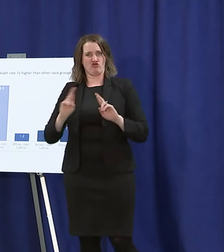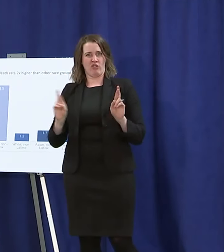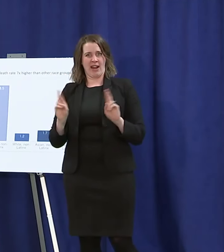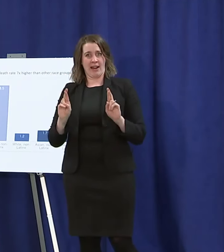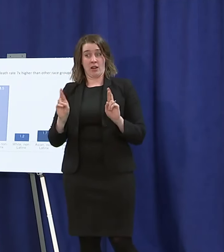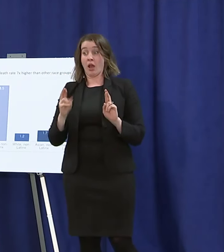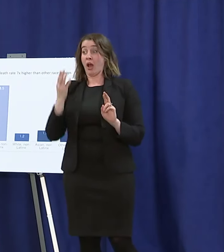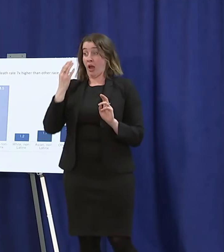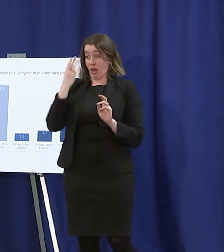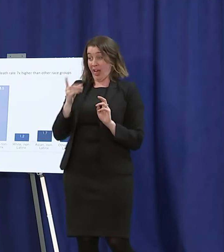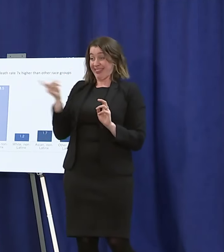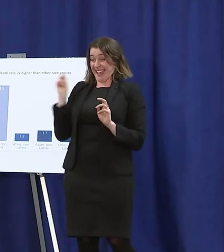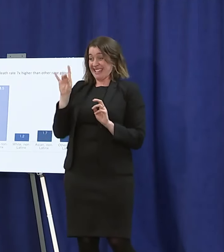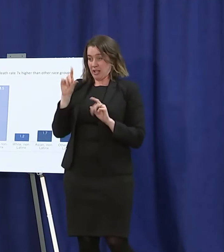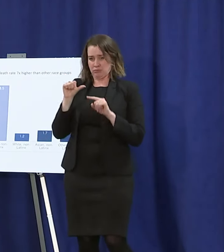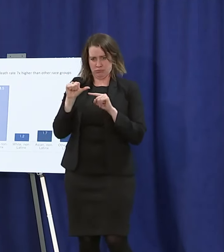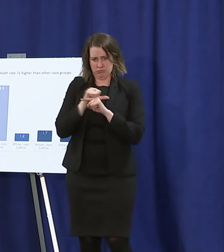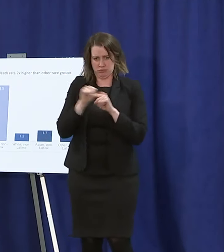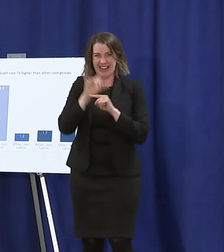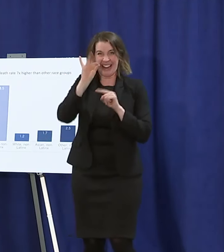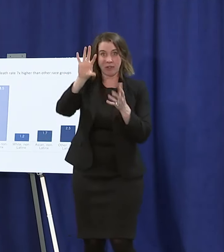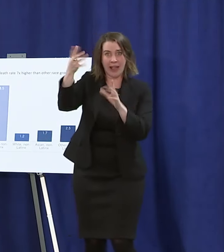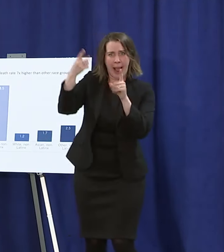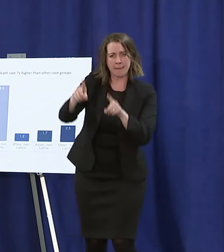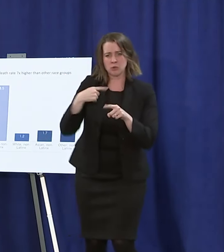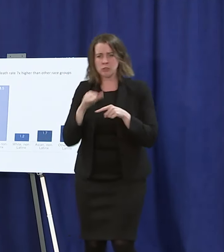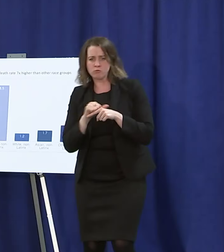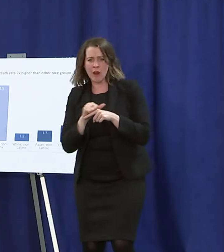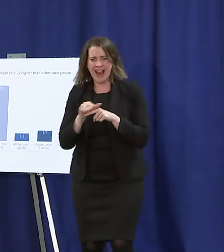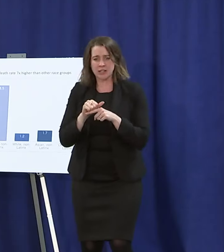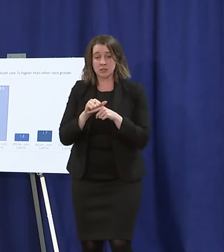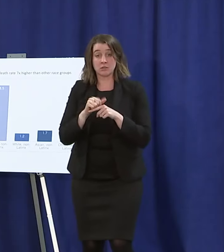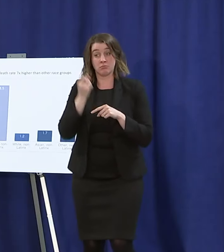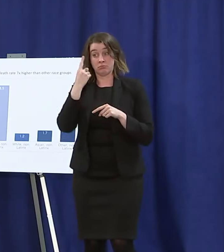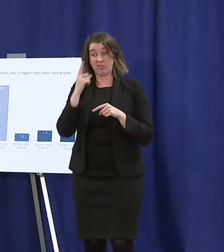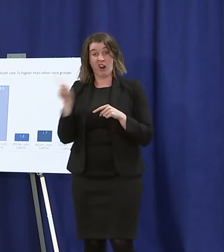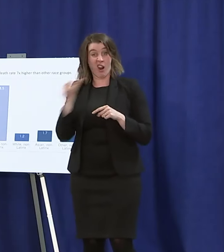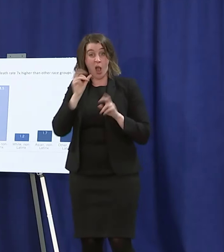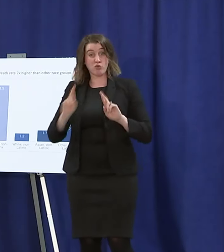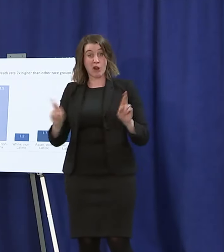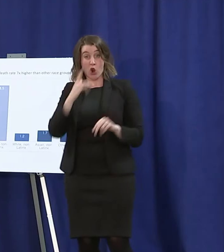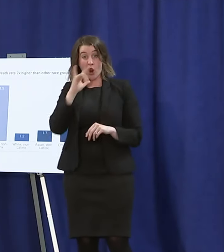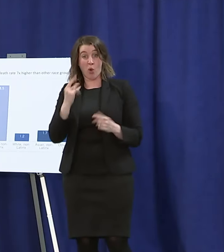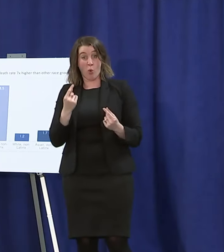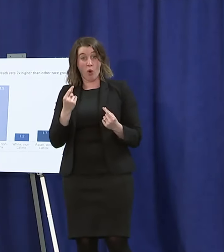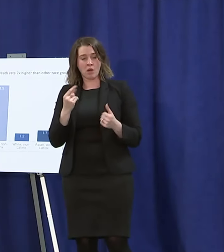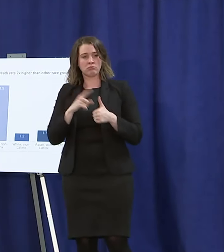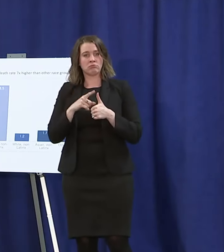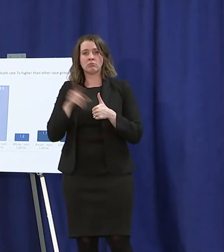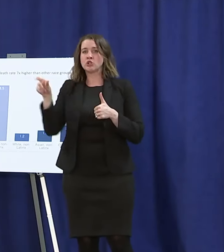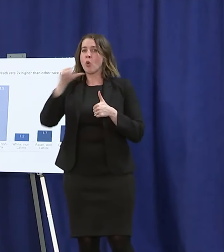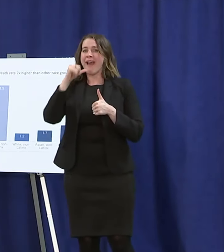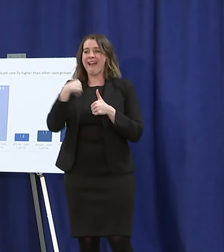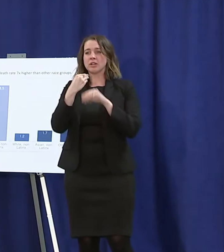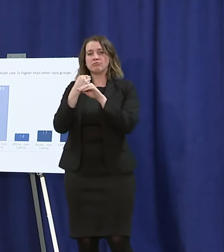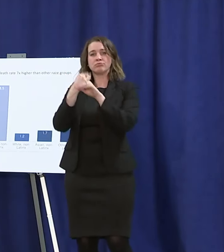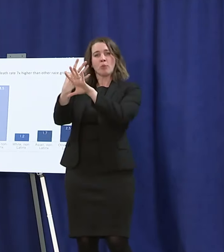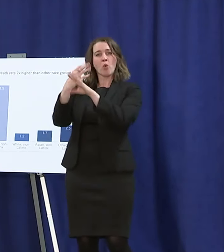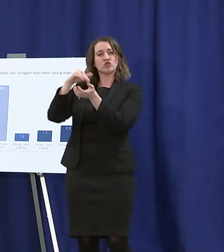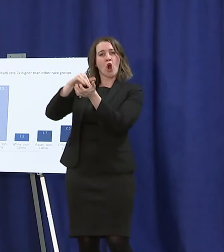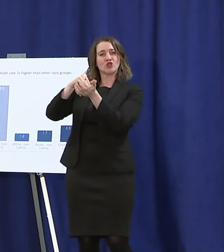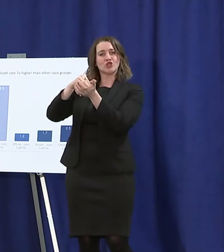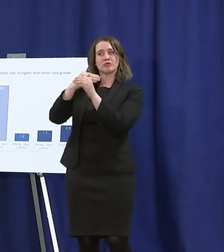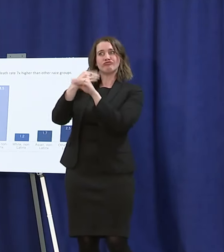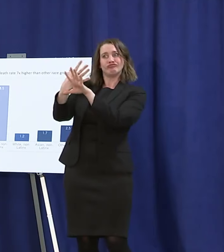Contagion exercise, that the unpreparedness it included lack of a fully functioning telemedicine system that allows for